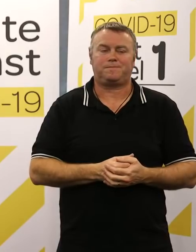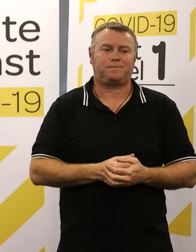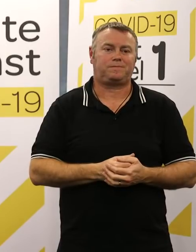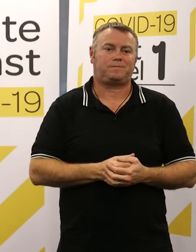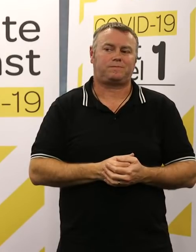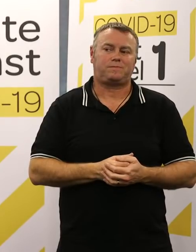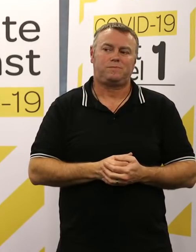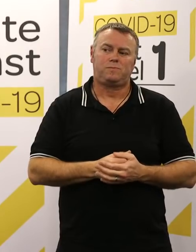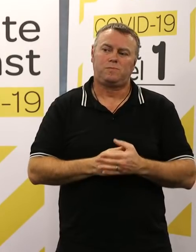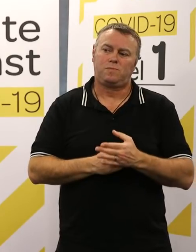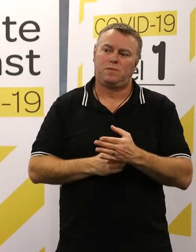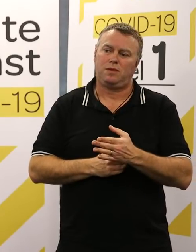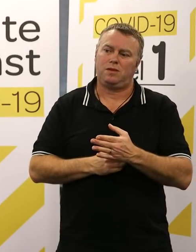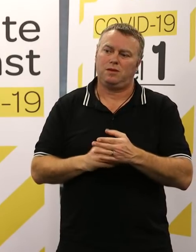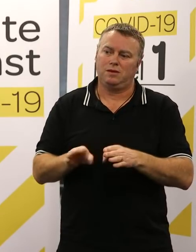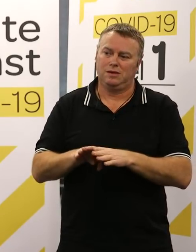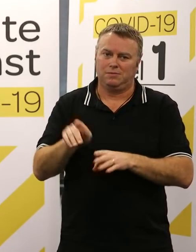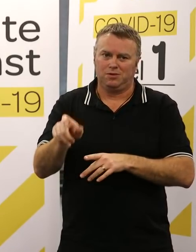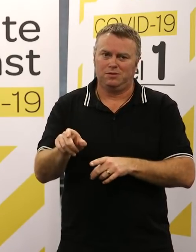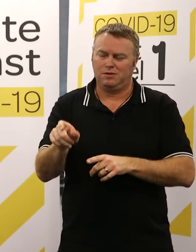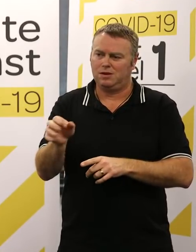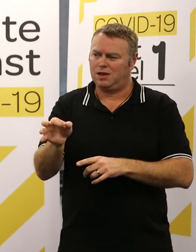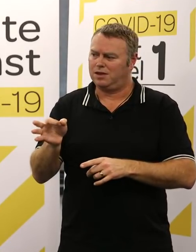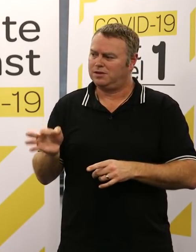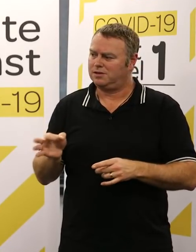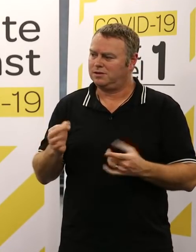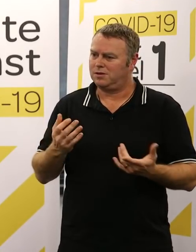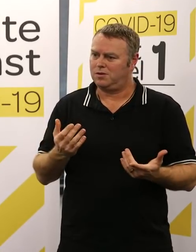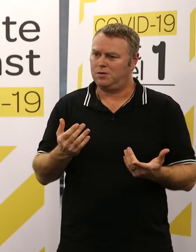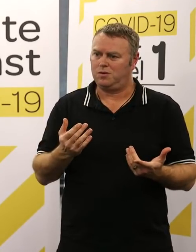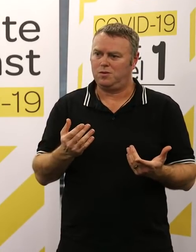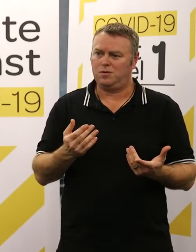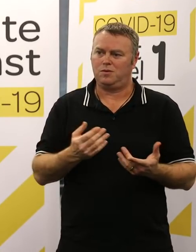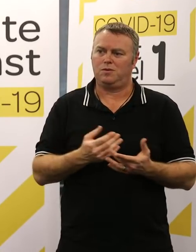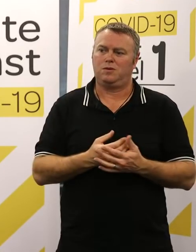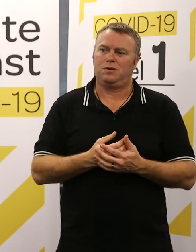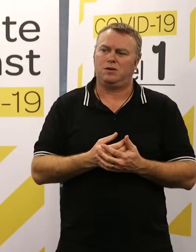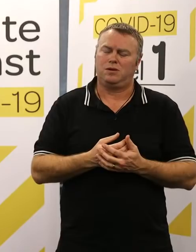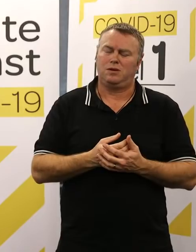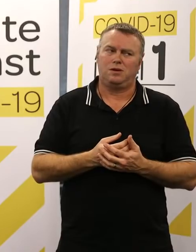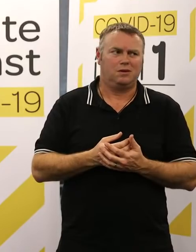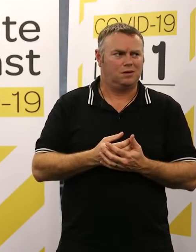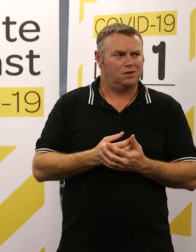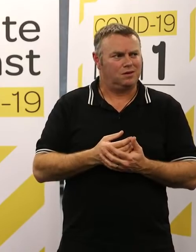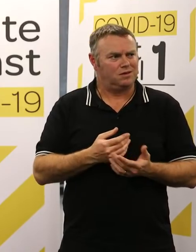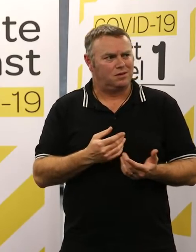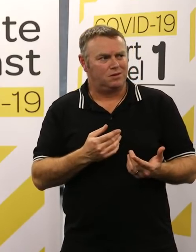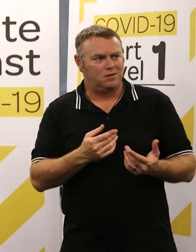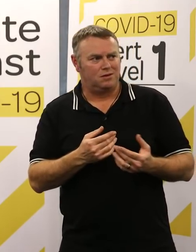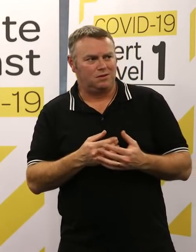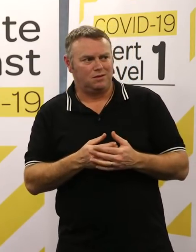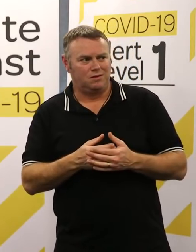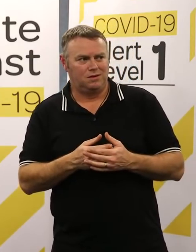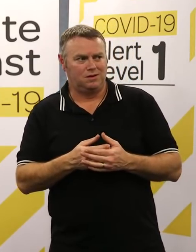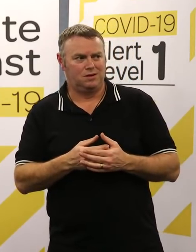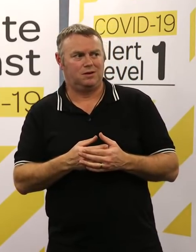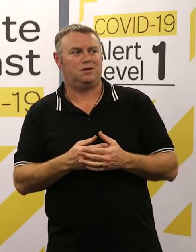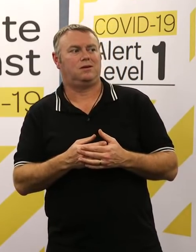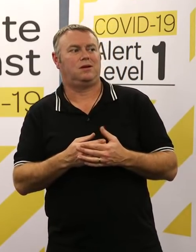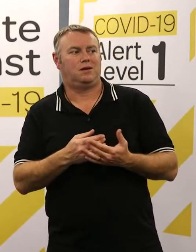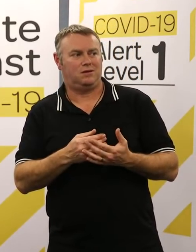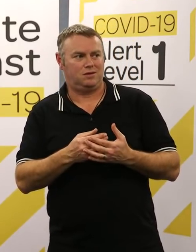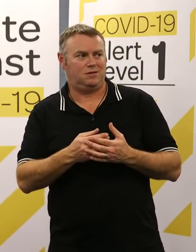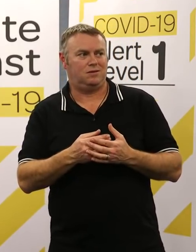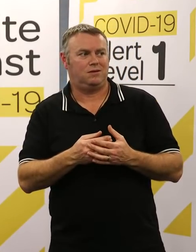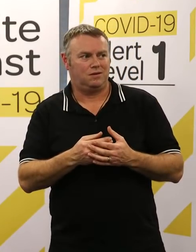transmission, to roll out masks at public transport stations or crowded sort of venues and that sort of thing? We are doing across government